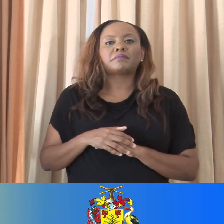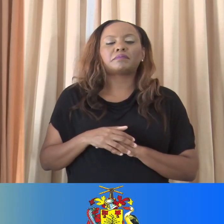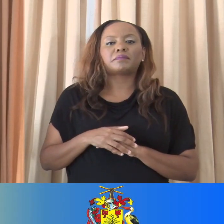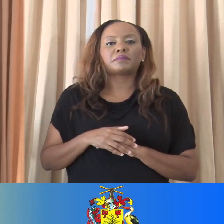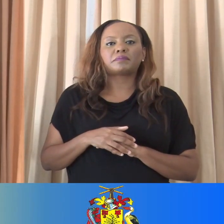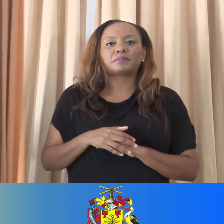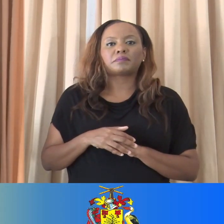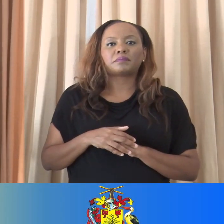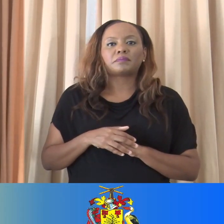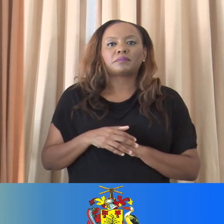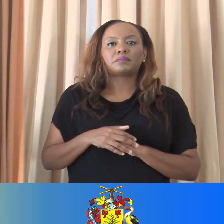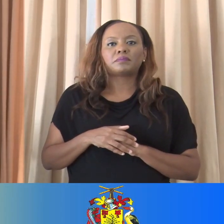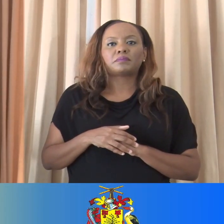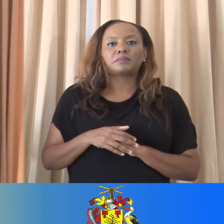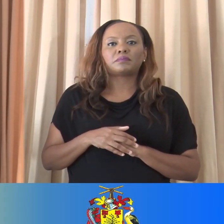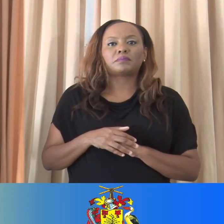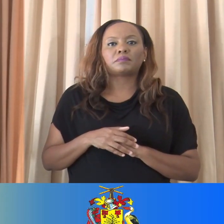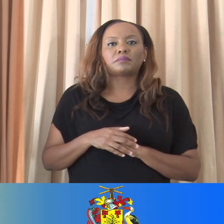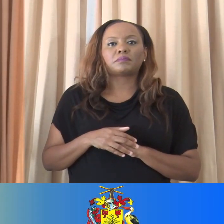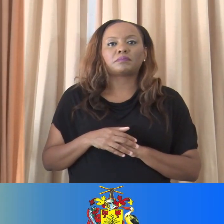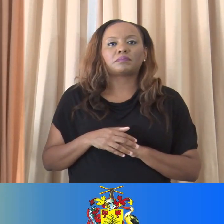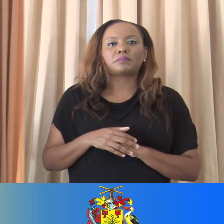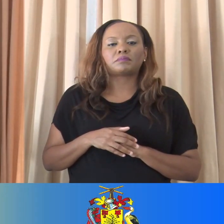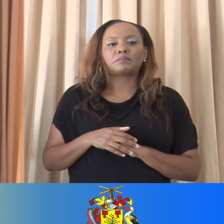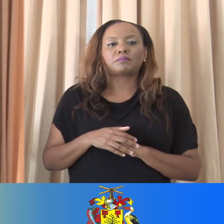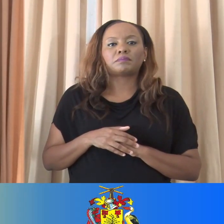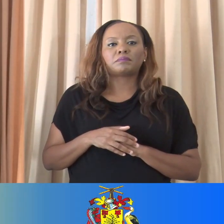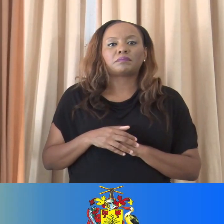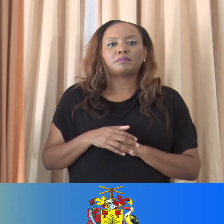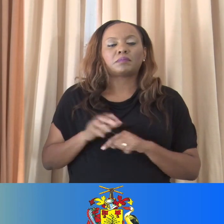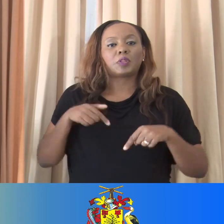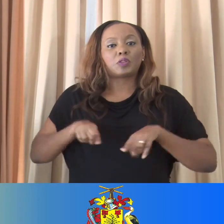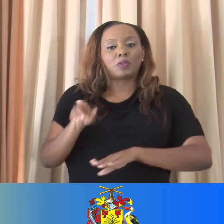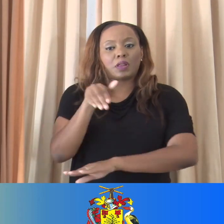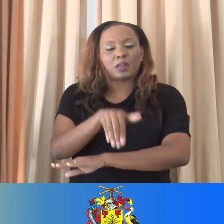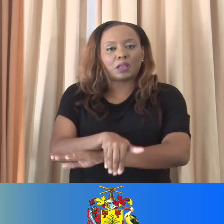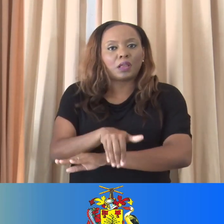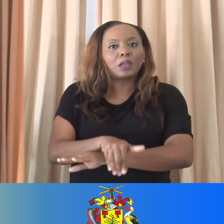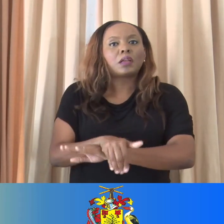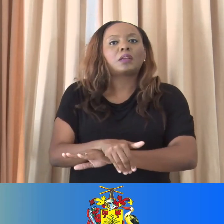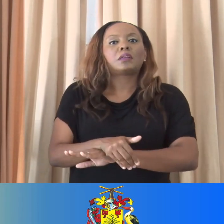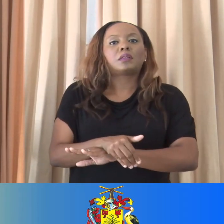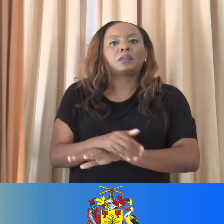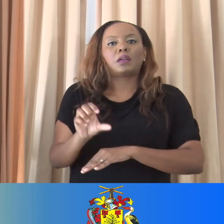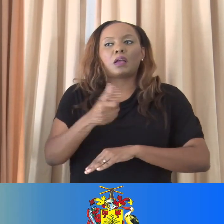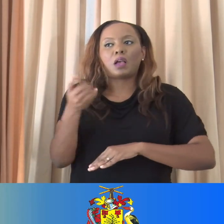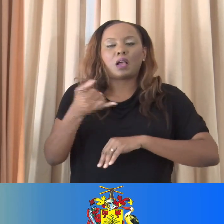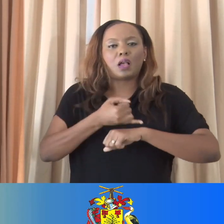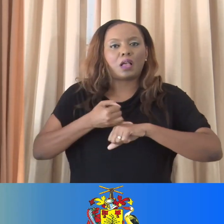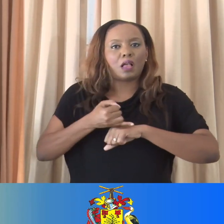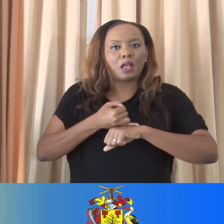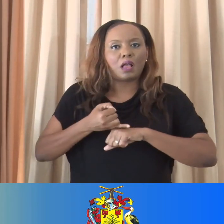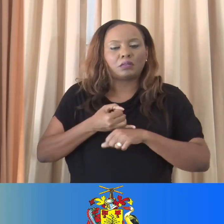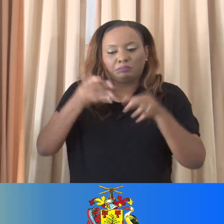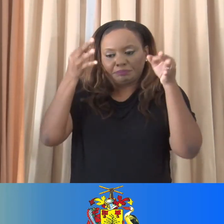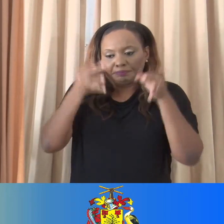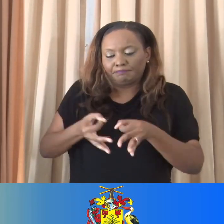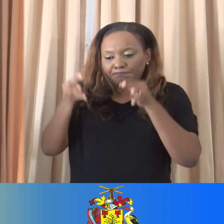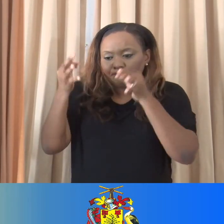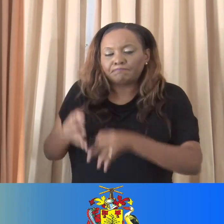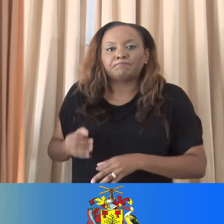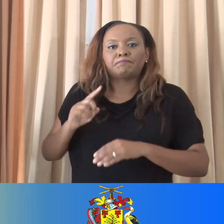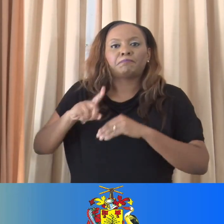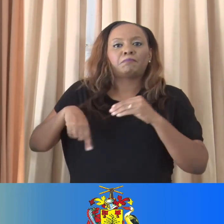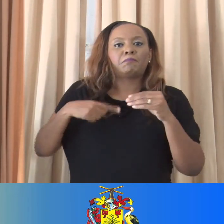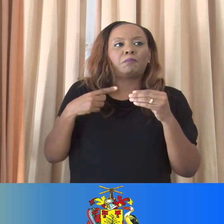been some indications of sister CARICOM states taking decisions with respect to their own borders.